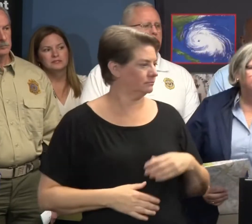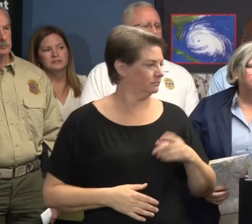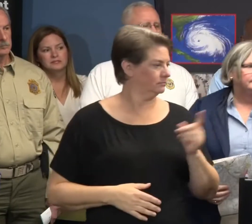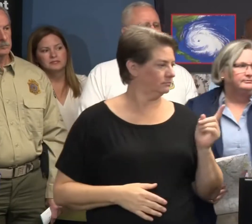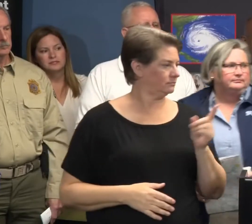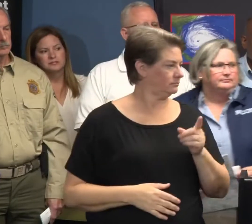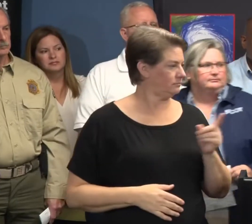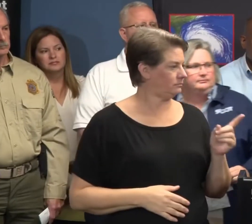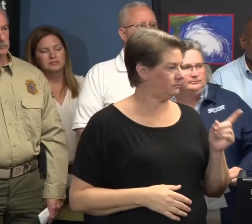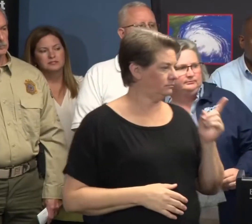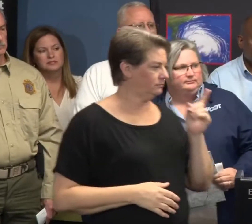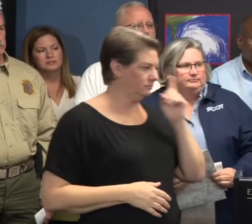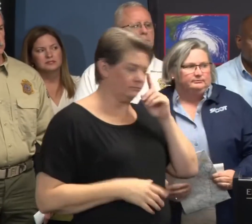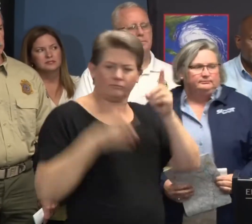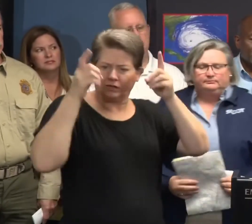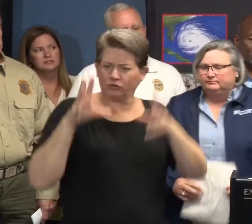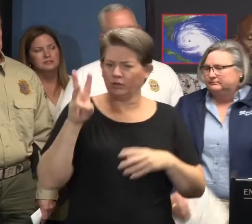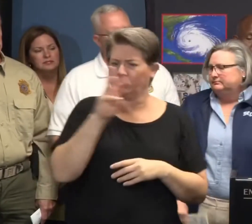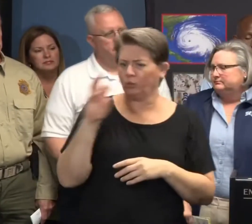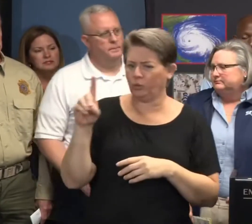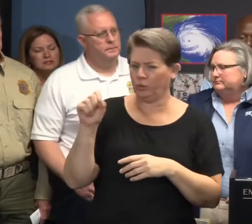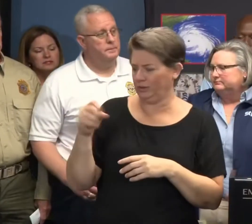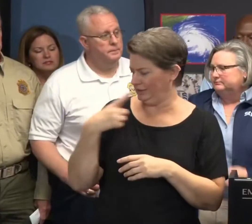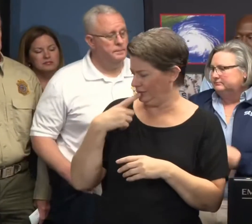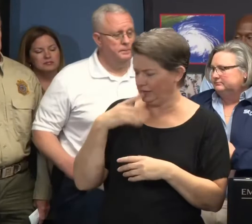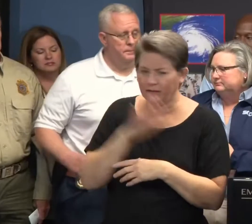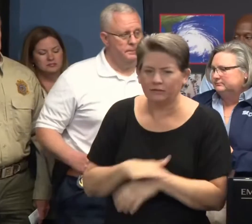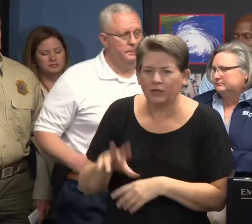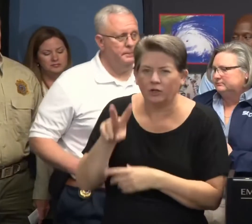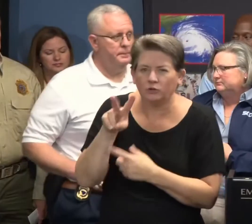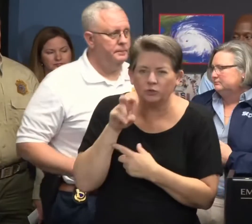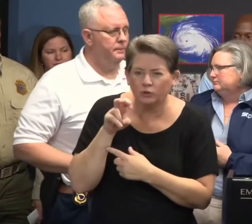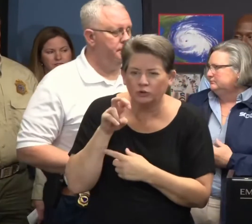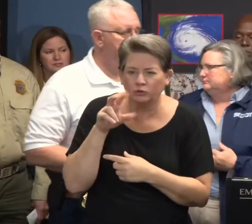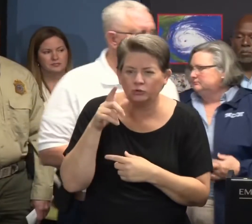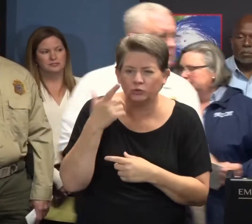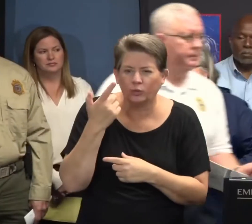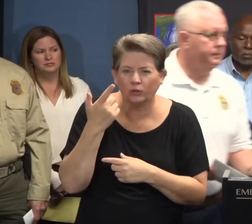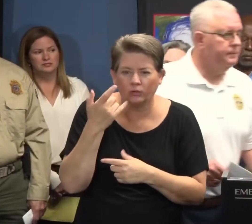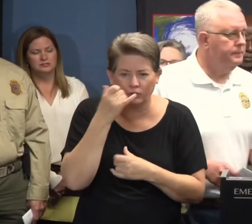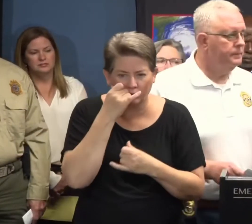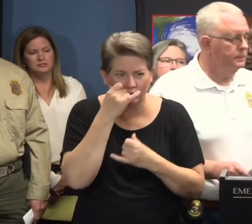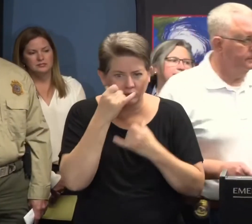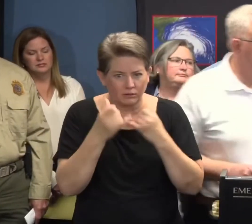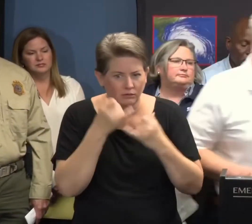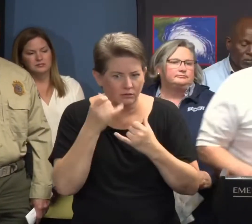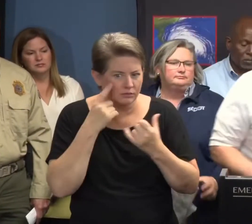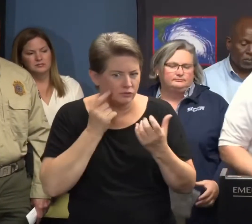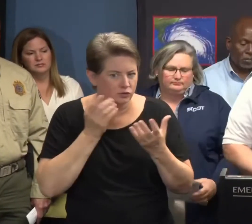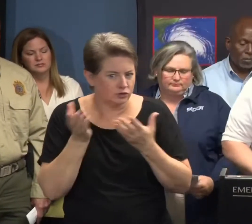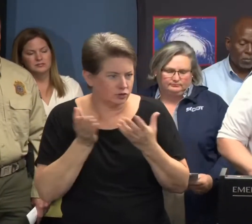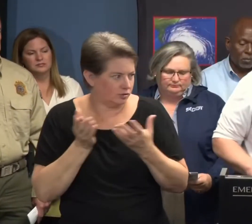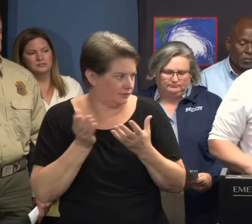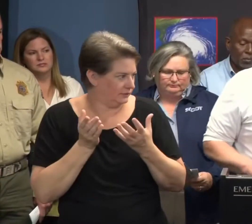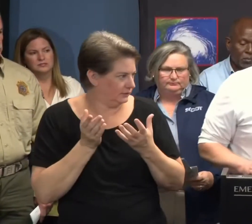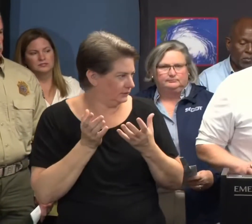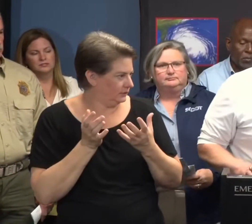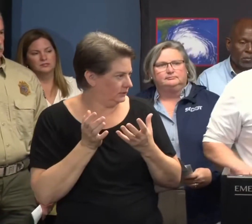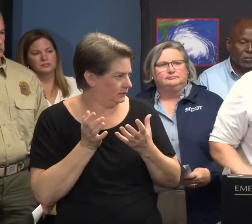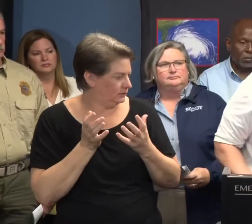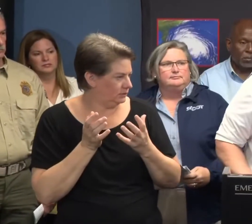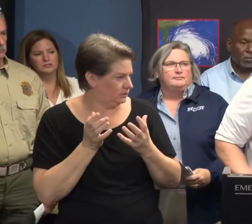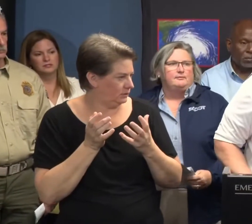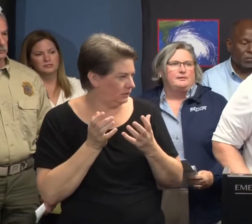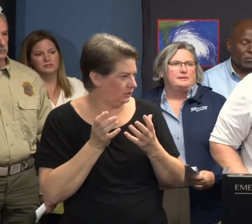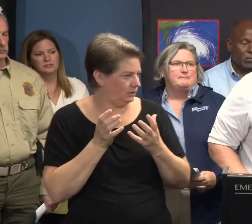Question. Director Woods said there's about 221 calls for service to your agency.